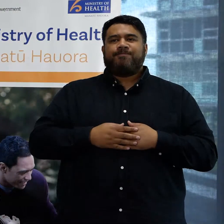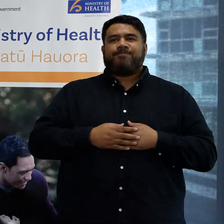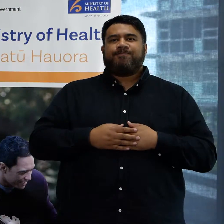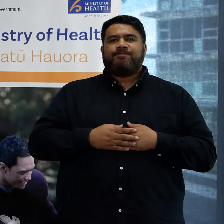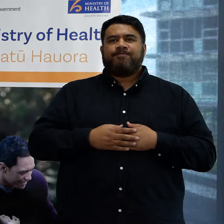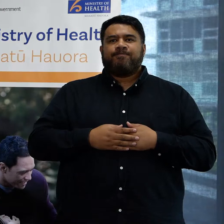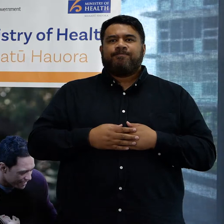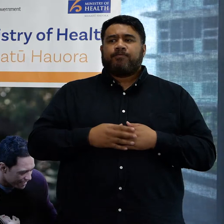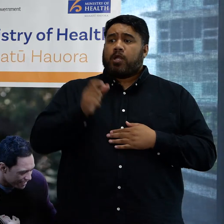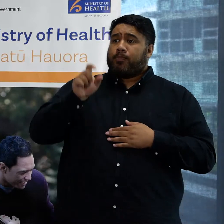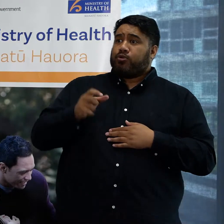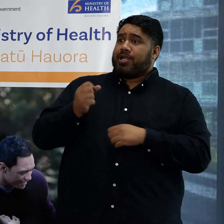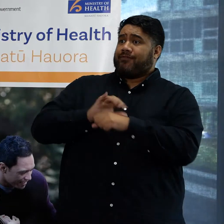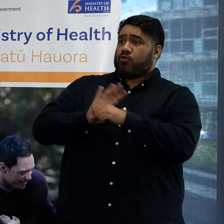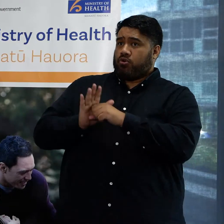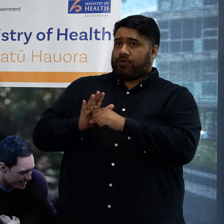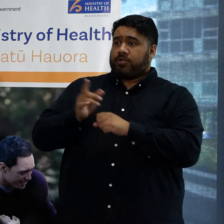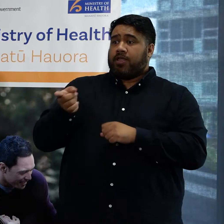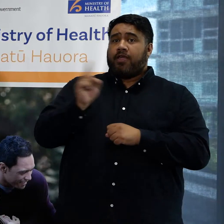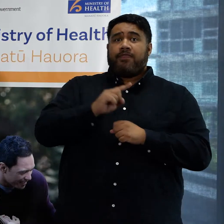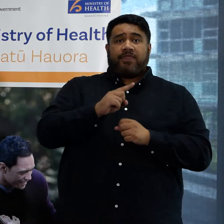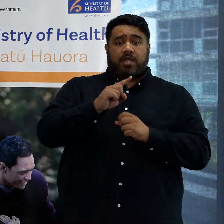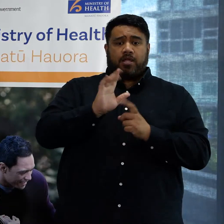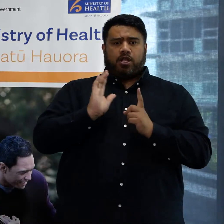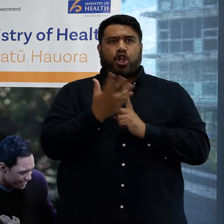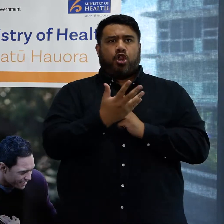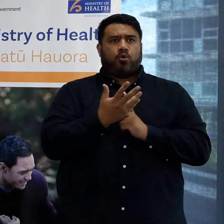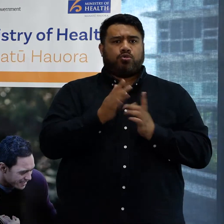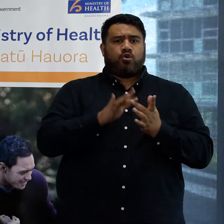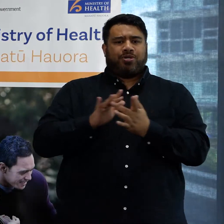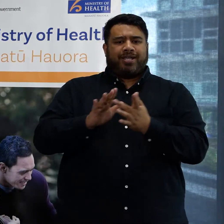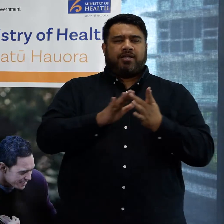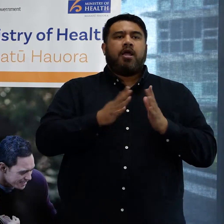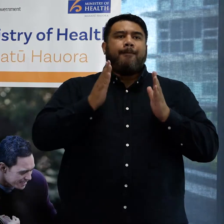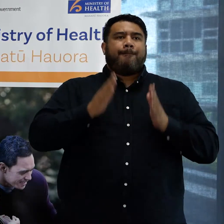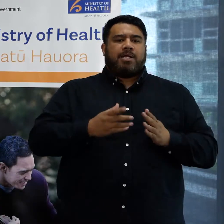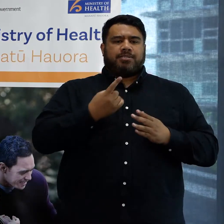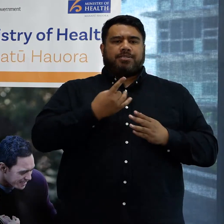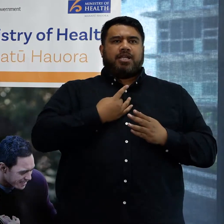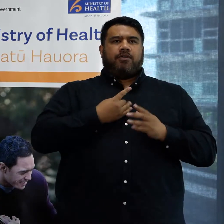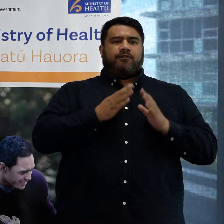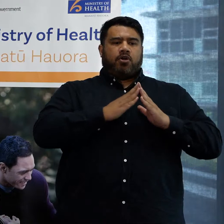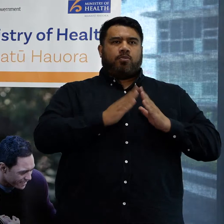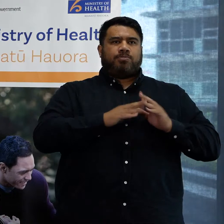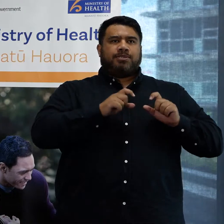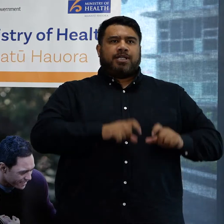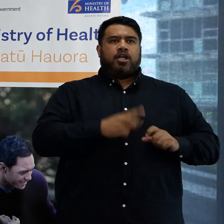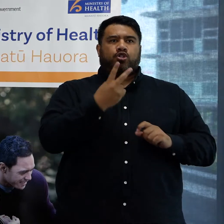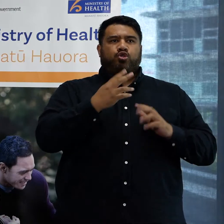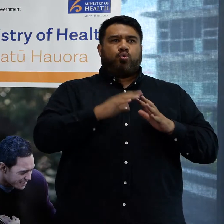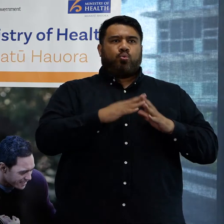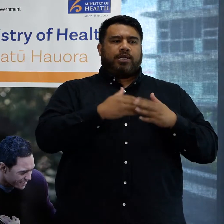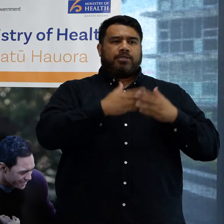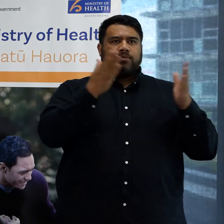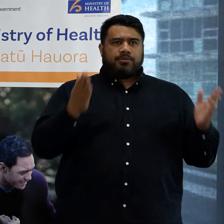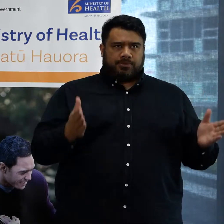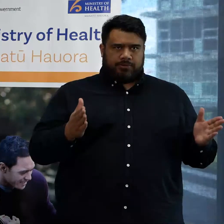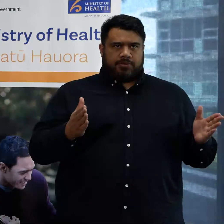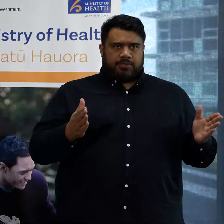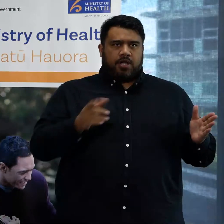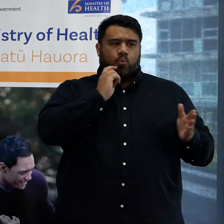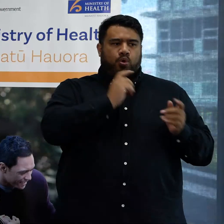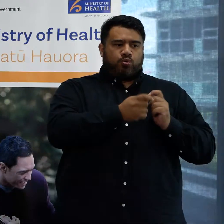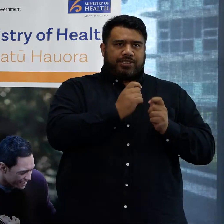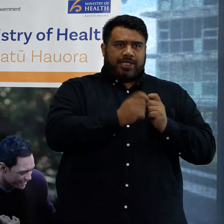close contact is required to self-isolate for the full 14-day period, and they're tested twice during that period and have